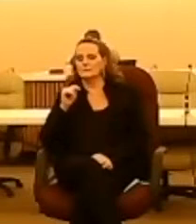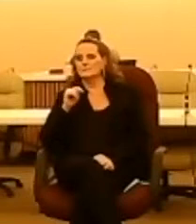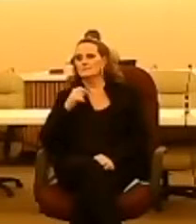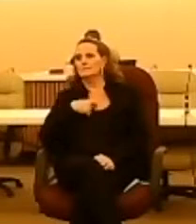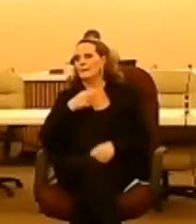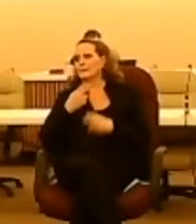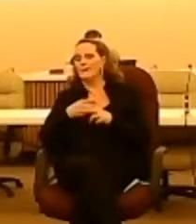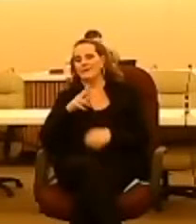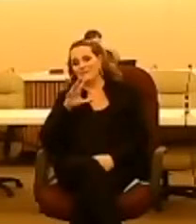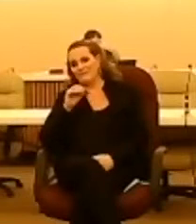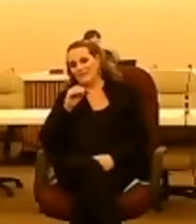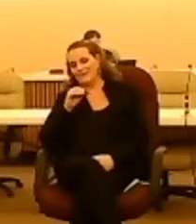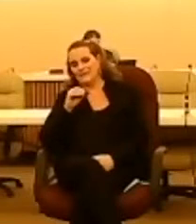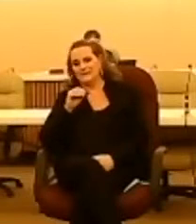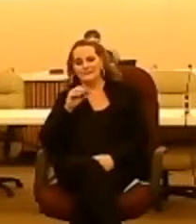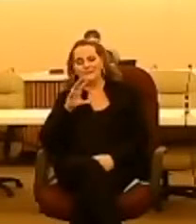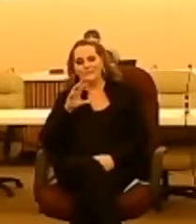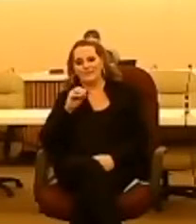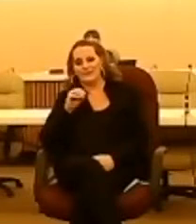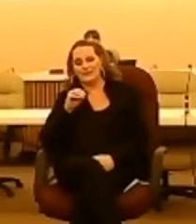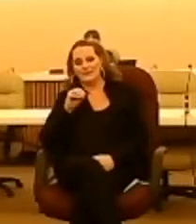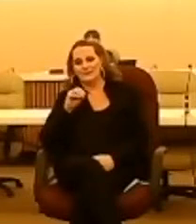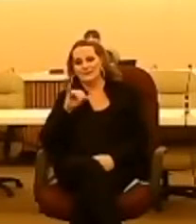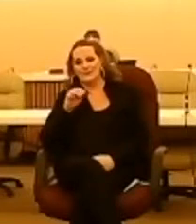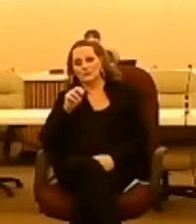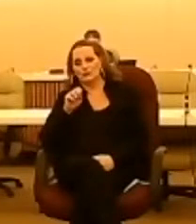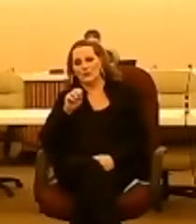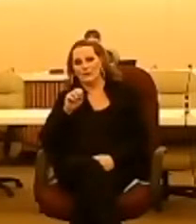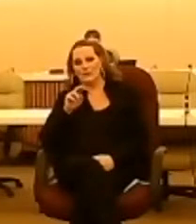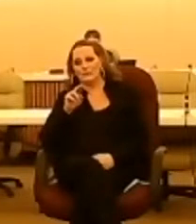it 50 John Street LLC. Right. When they